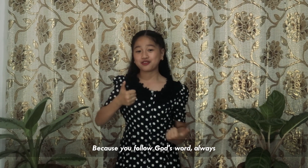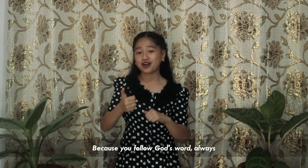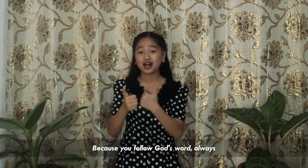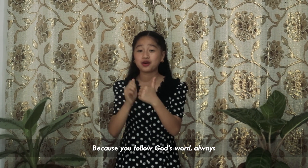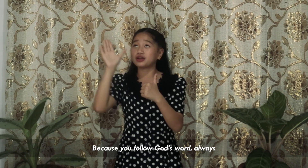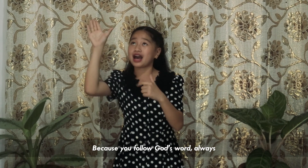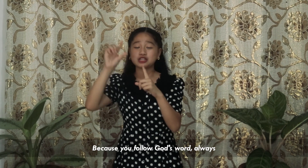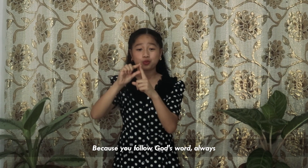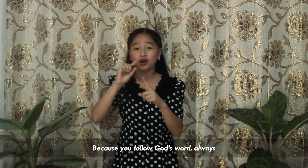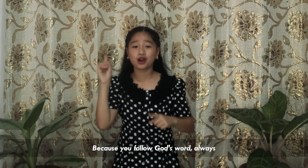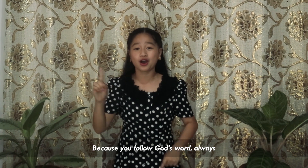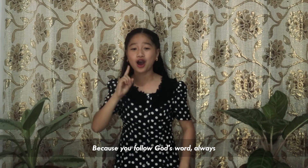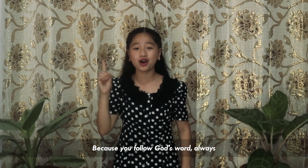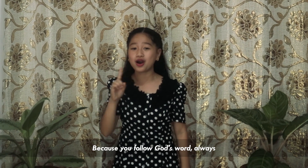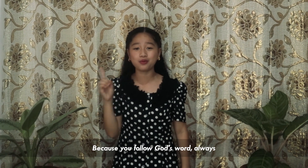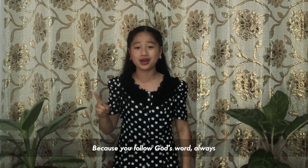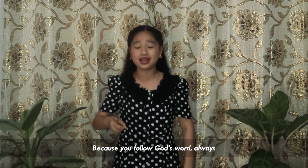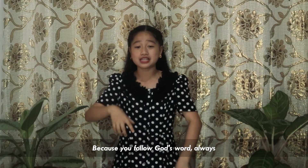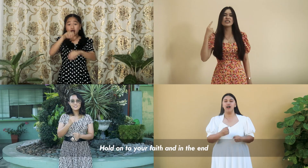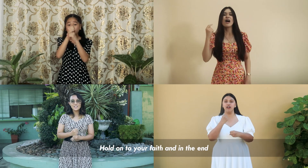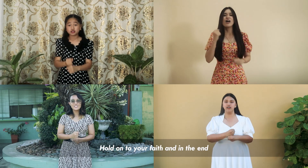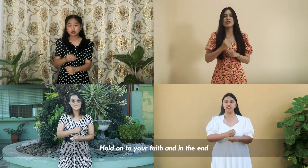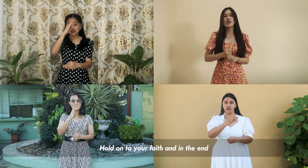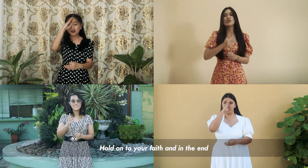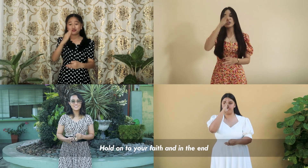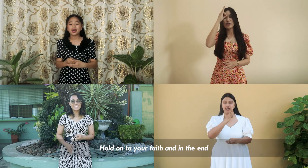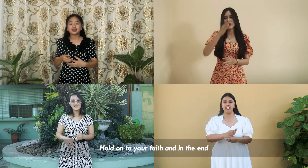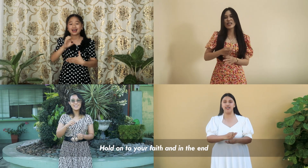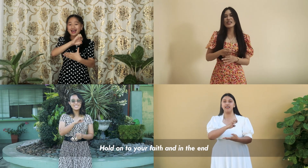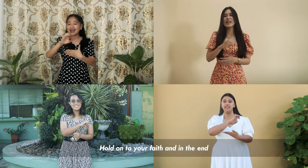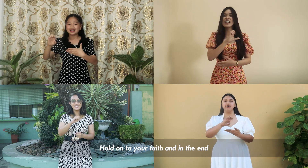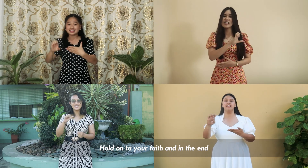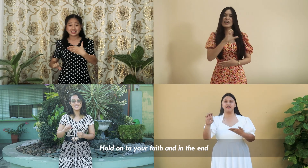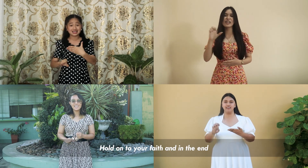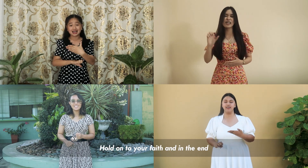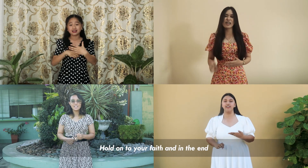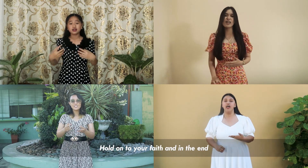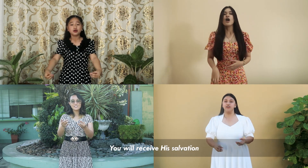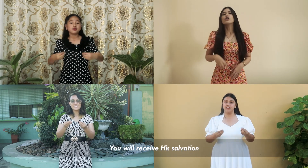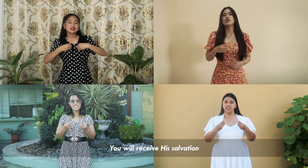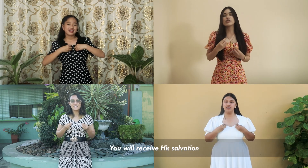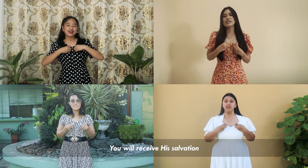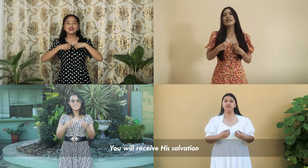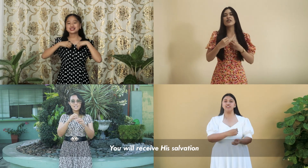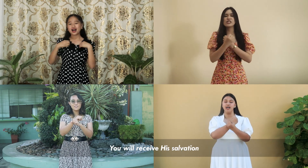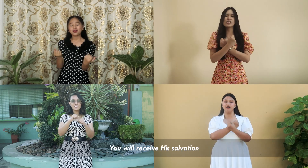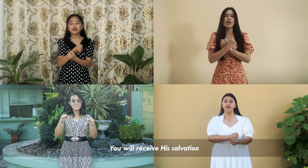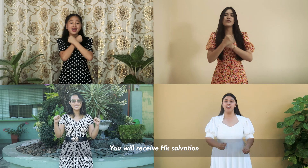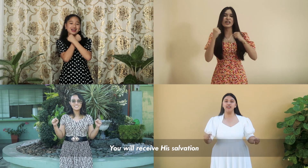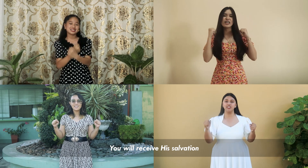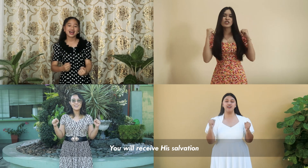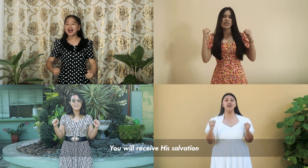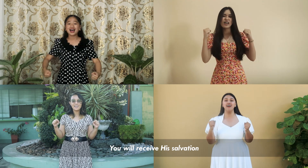Because you follow God's word always Hold on to your faith and in the end You'll receive this